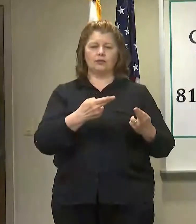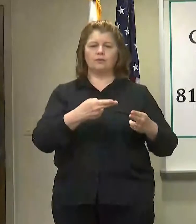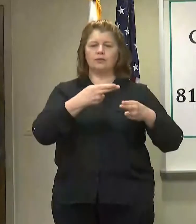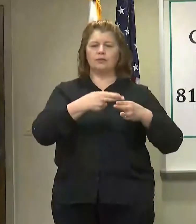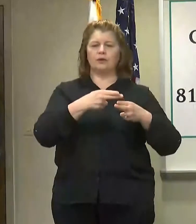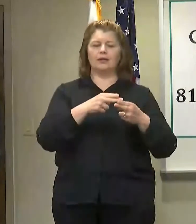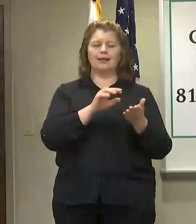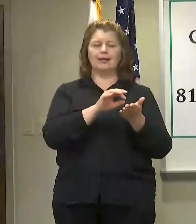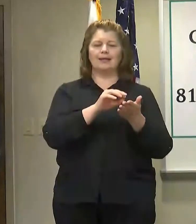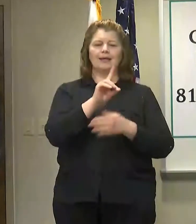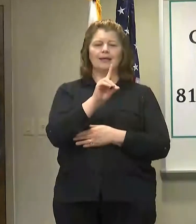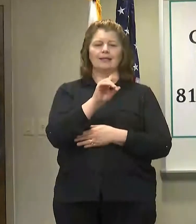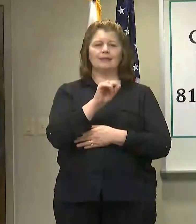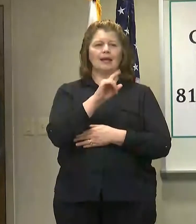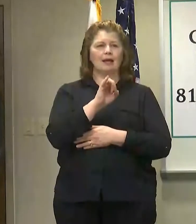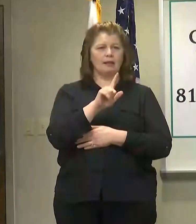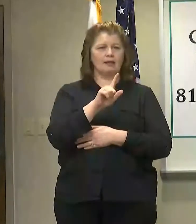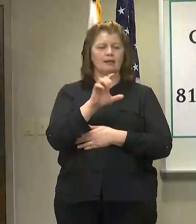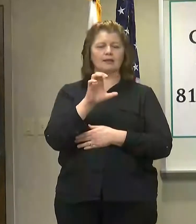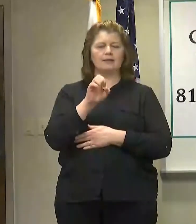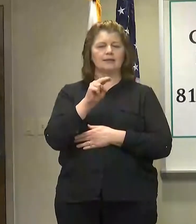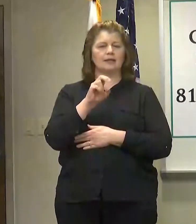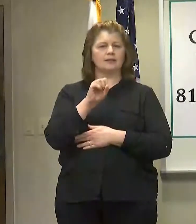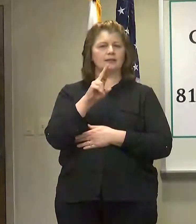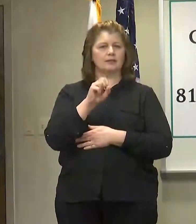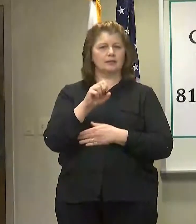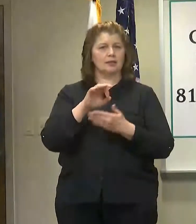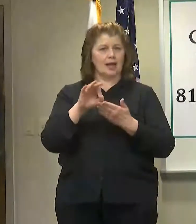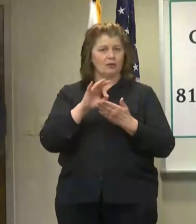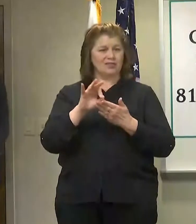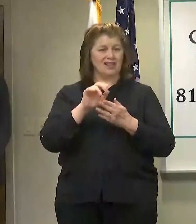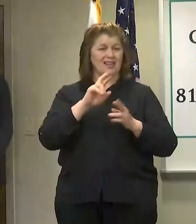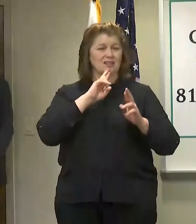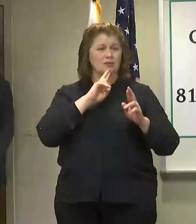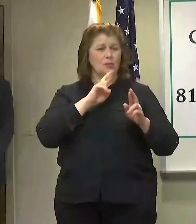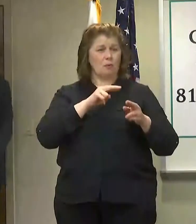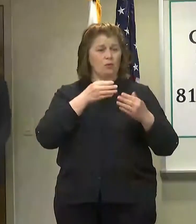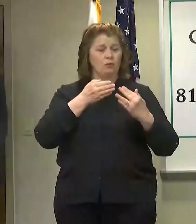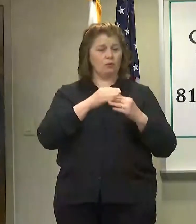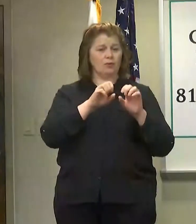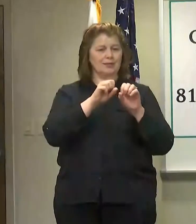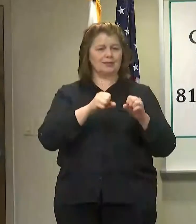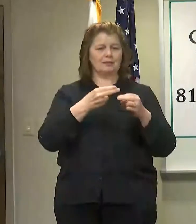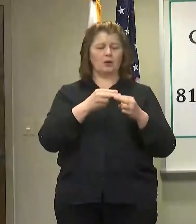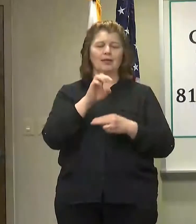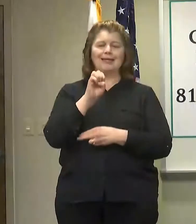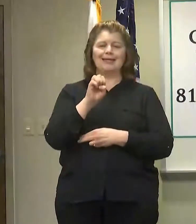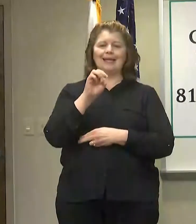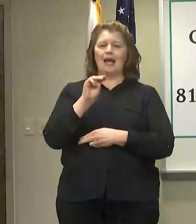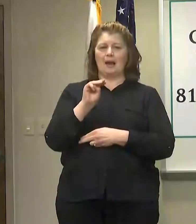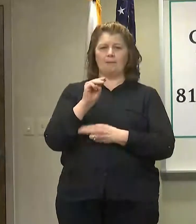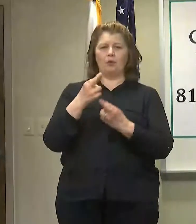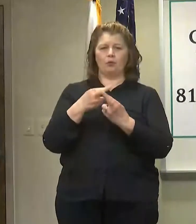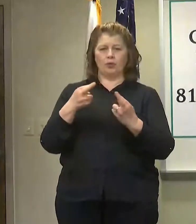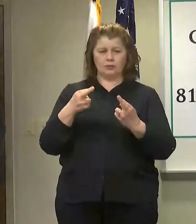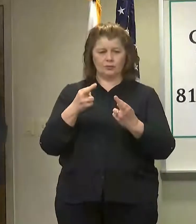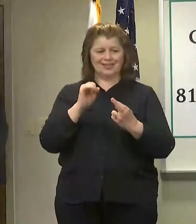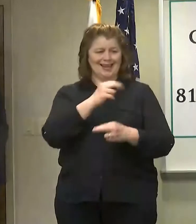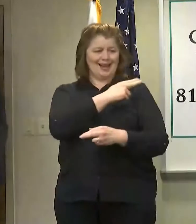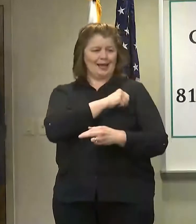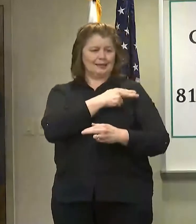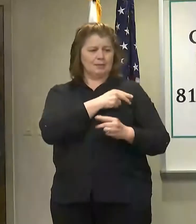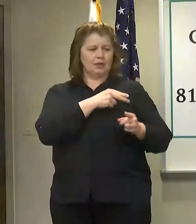census counts. And they're looking at this report through a system called EM Resource that is really captured at the hospital level